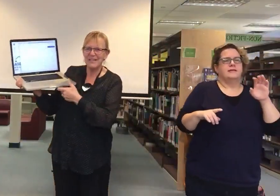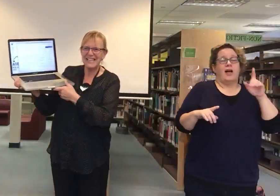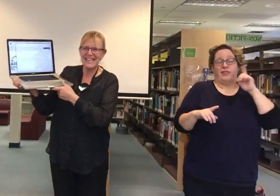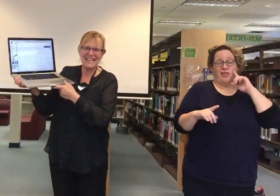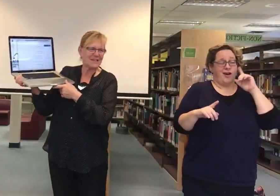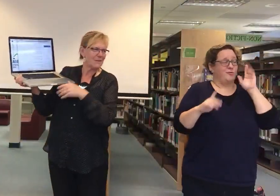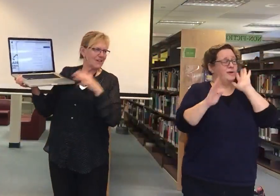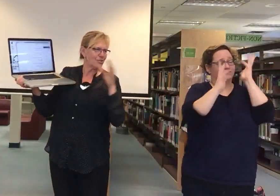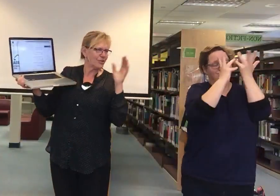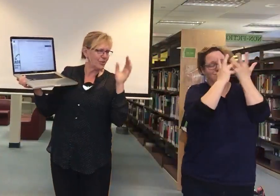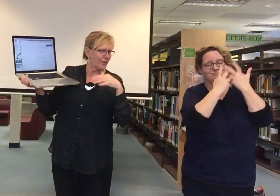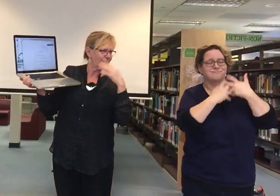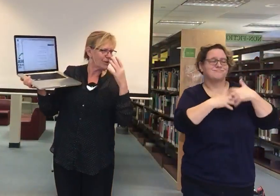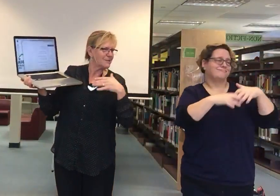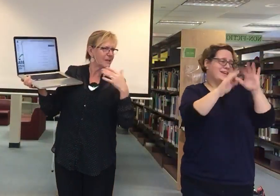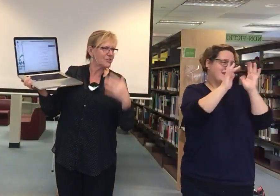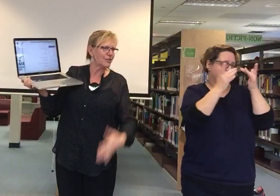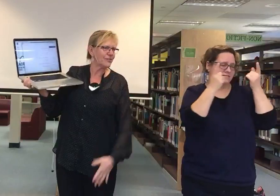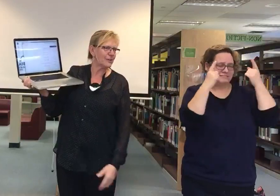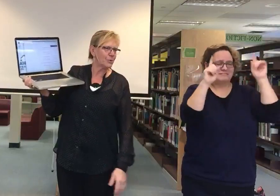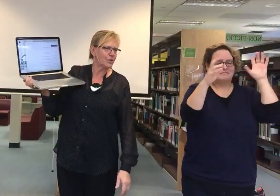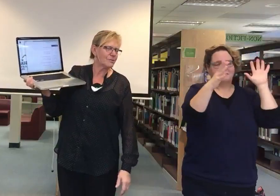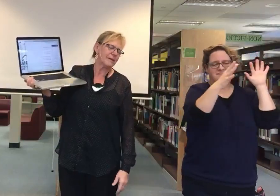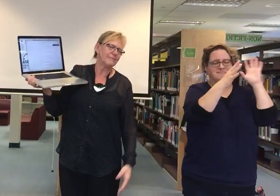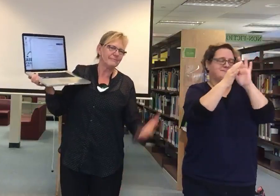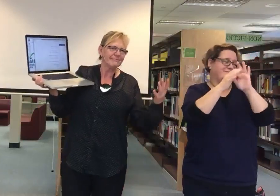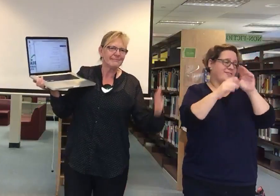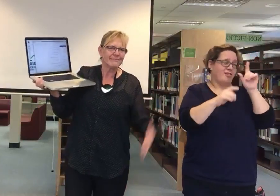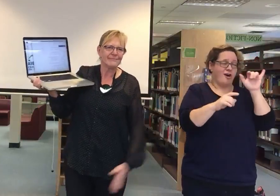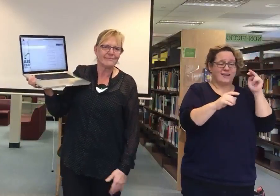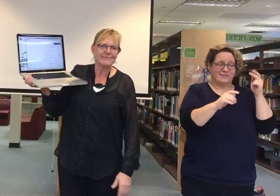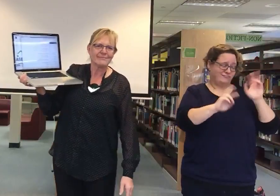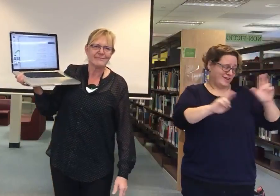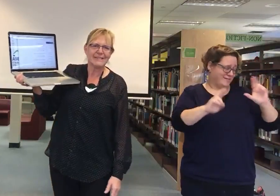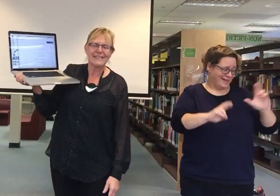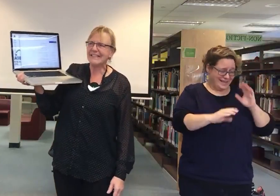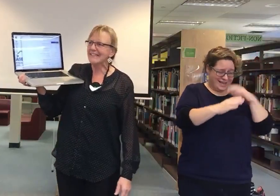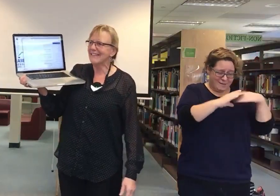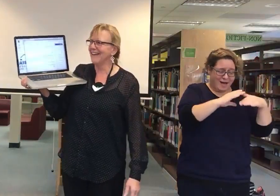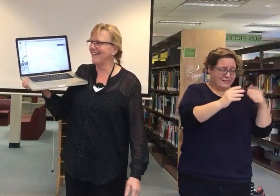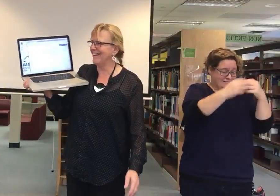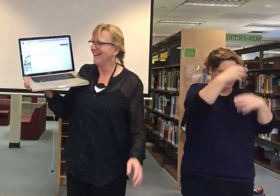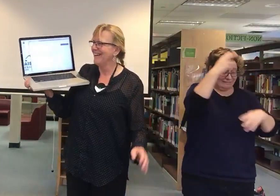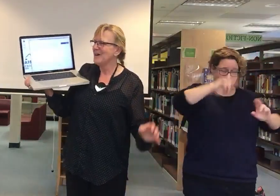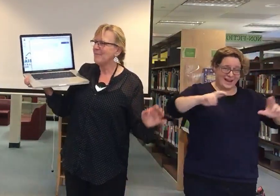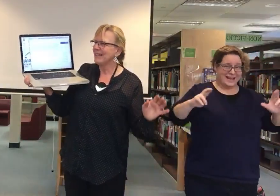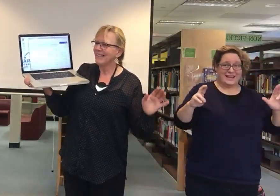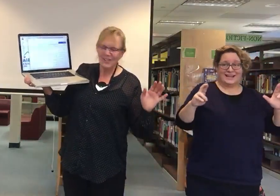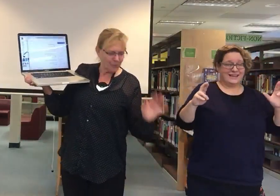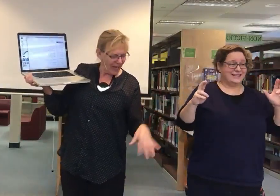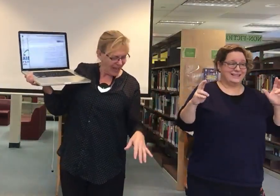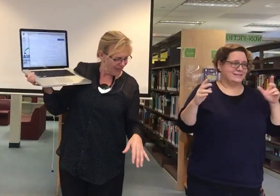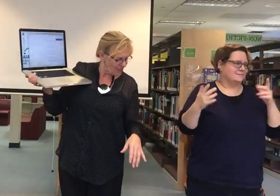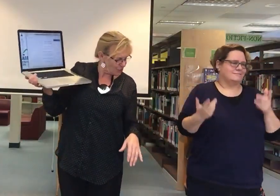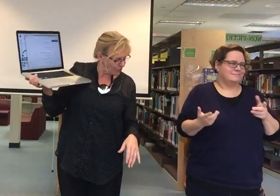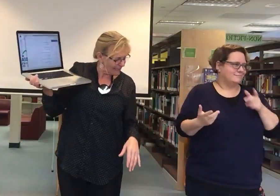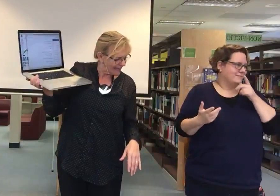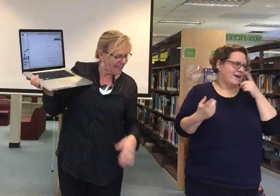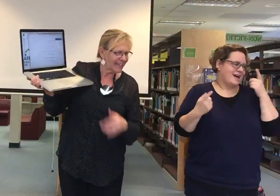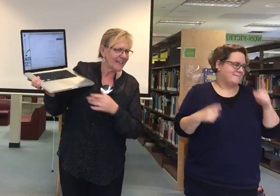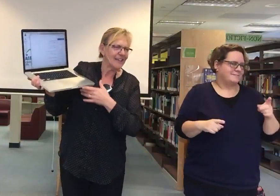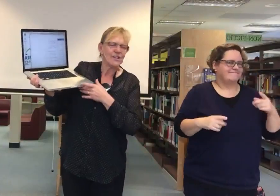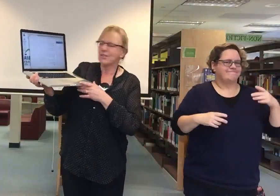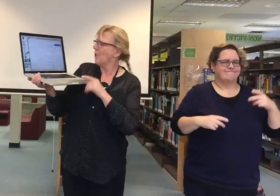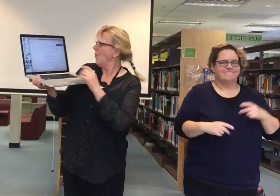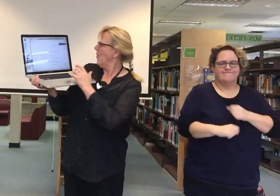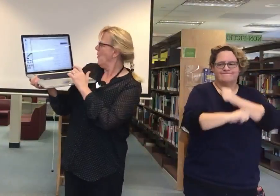logged everybody in and I tried to make sure everything worked, but it didn't. But so we have that short